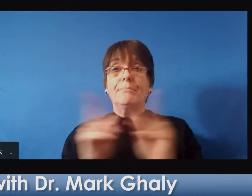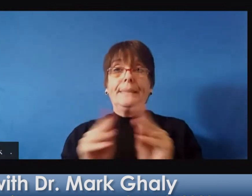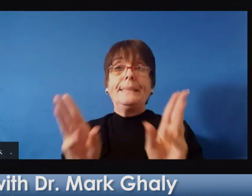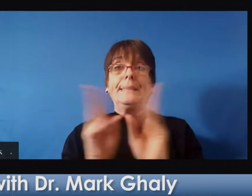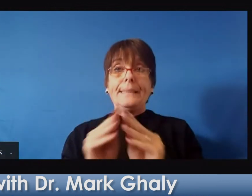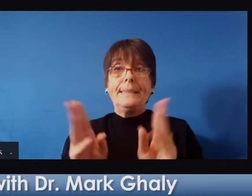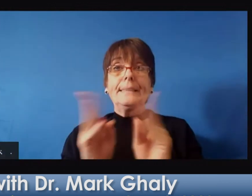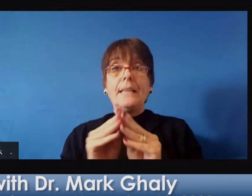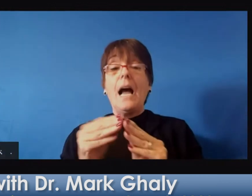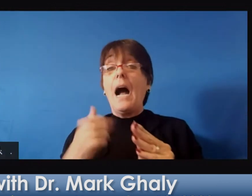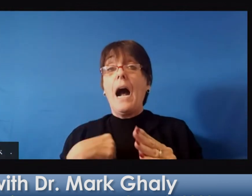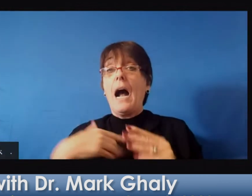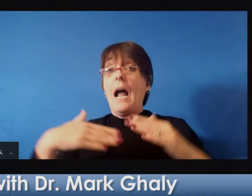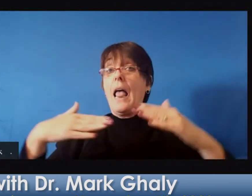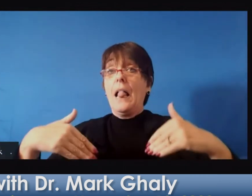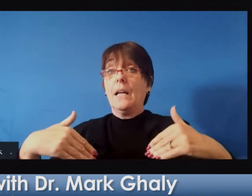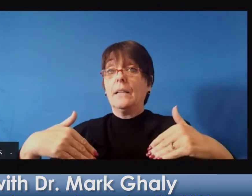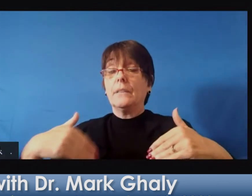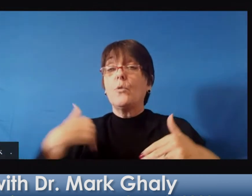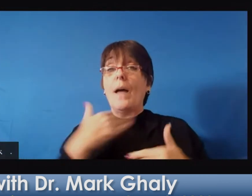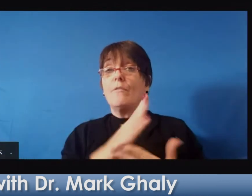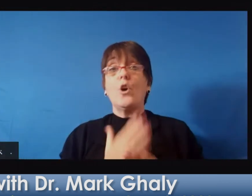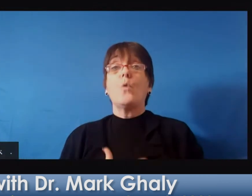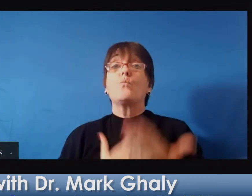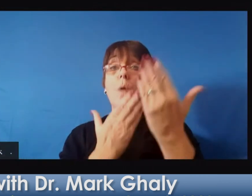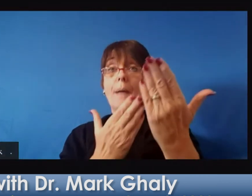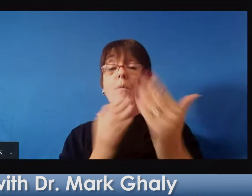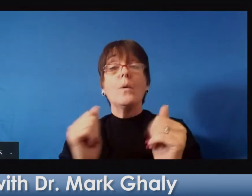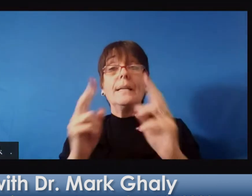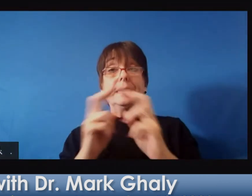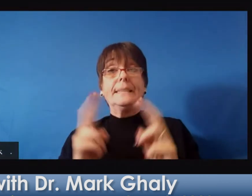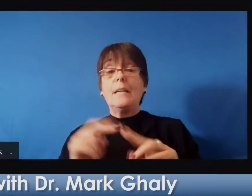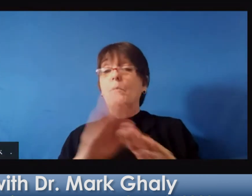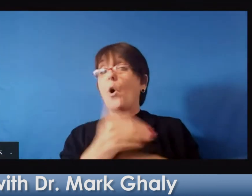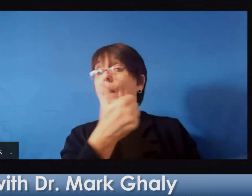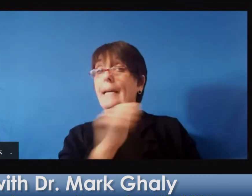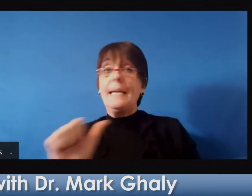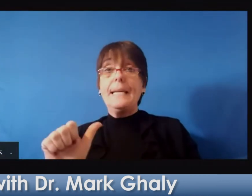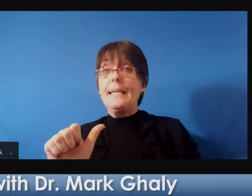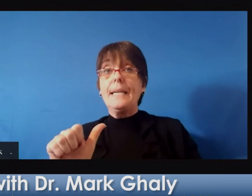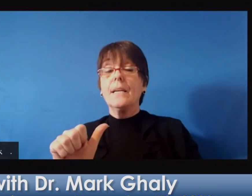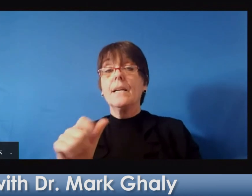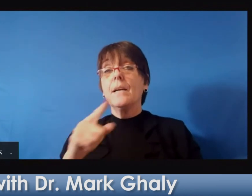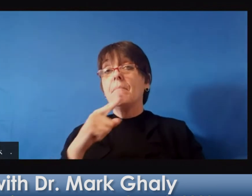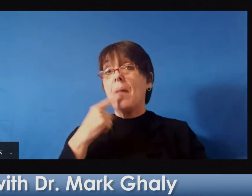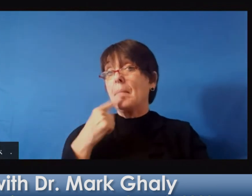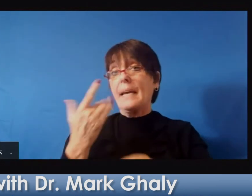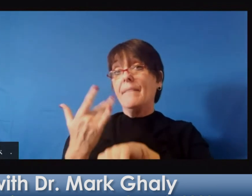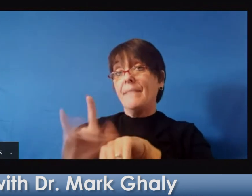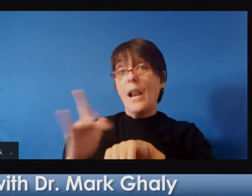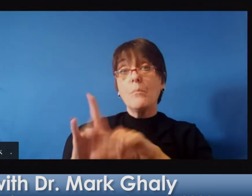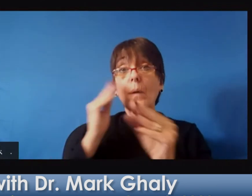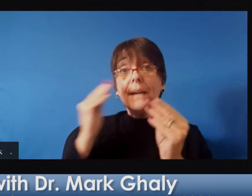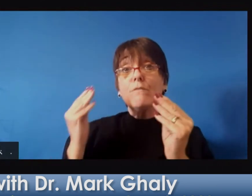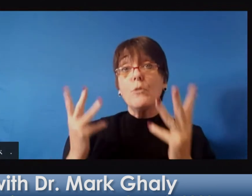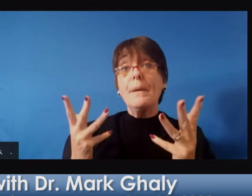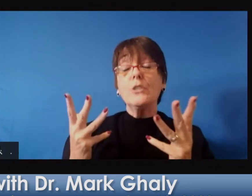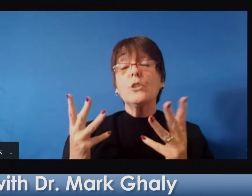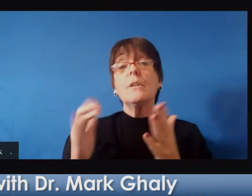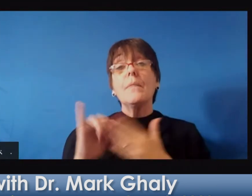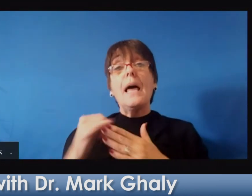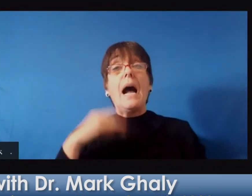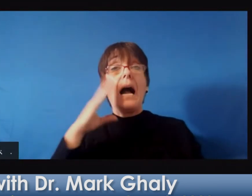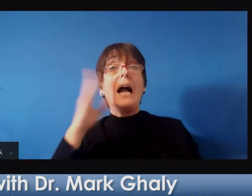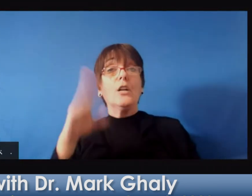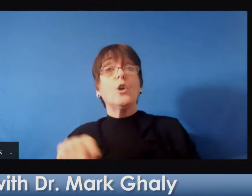I don't yet have the recommendation or assessment on any of the publicly available information that I know